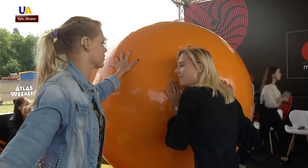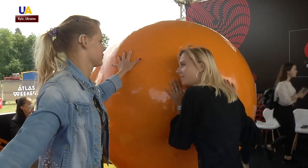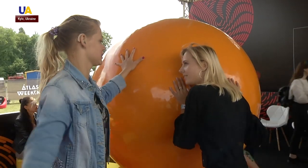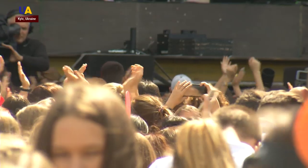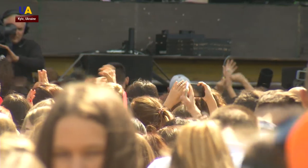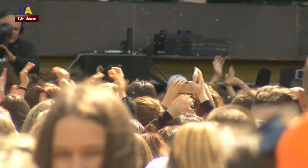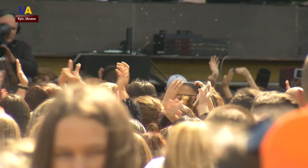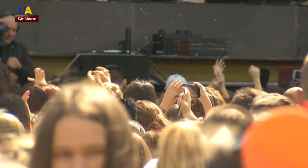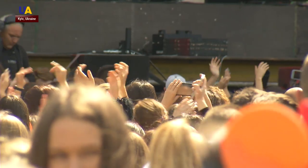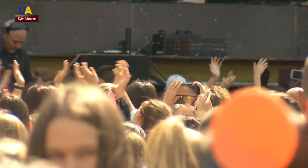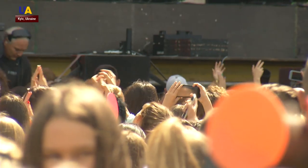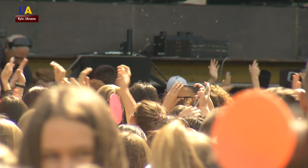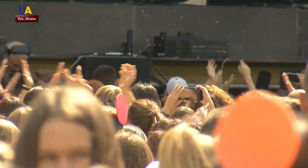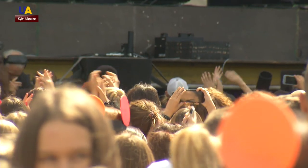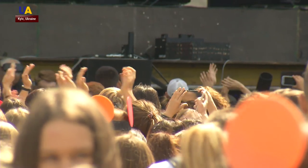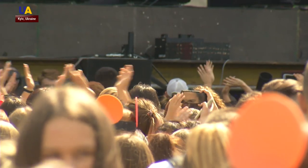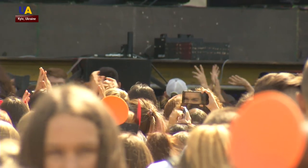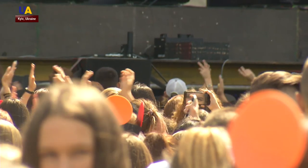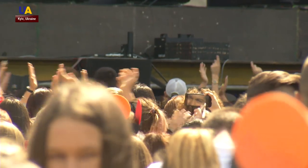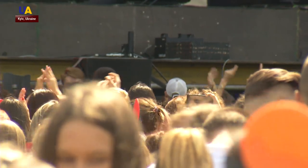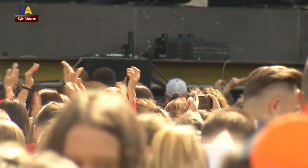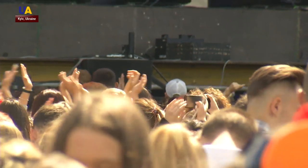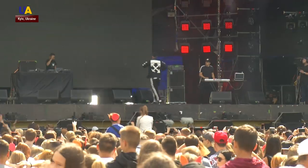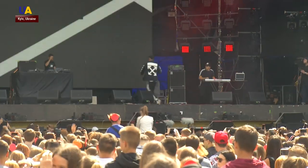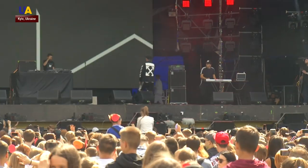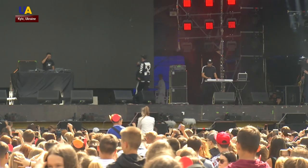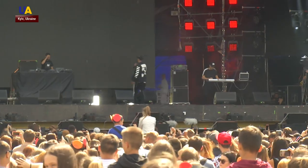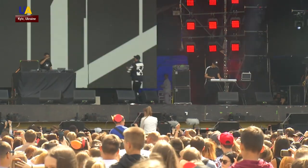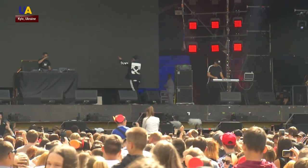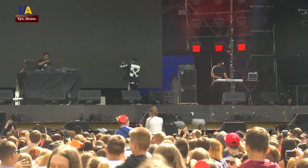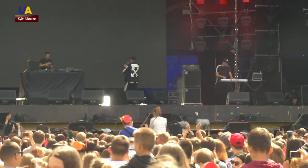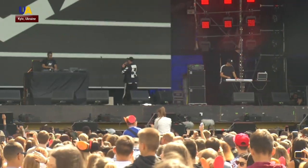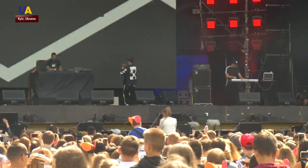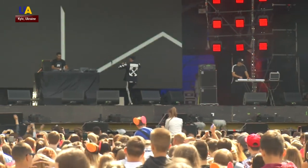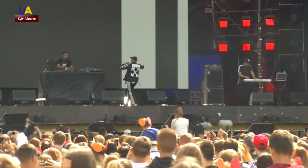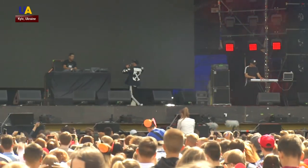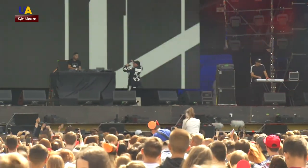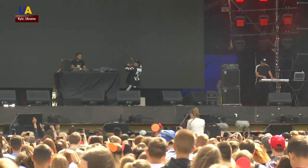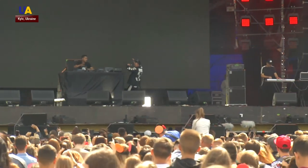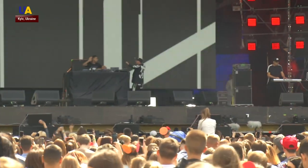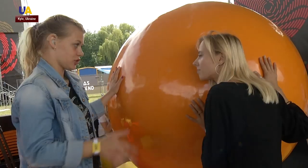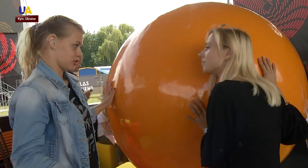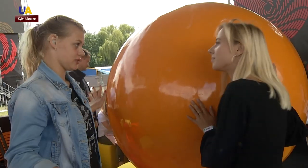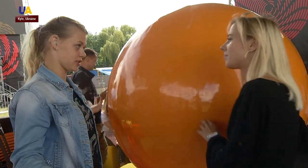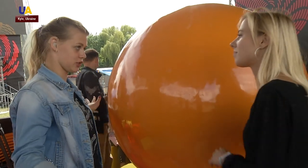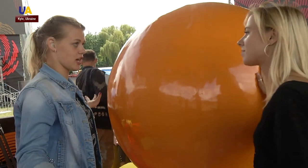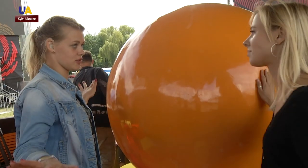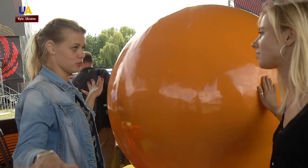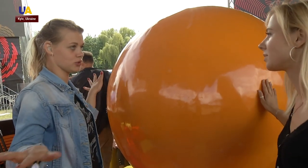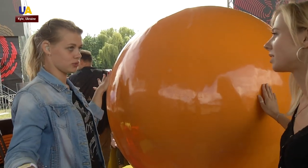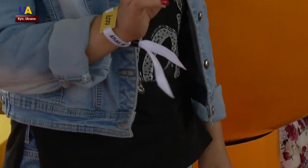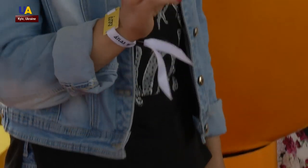Kyiv's Atlas Weekend brings deaf festival goers literally in touch with the music. Synchronized with the stage,